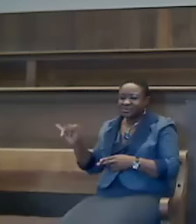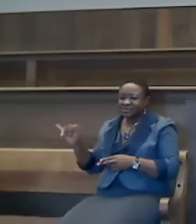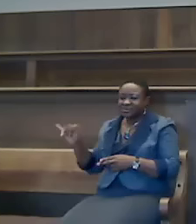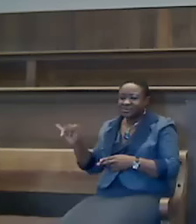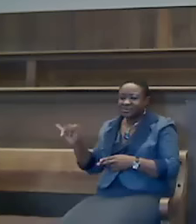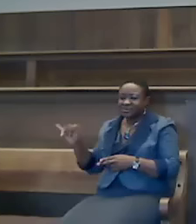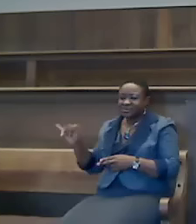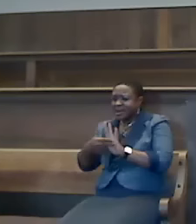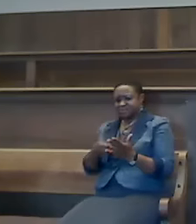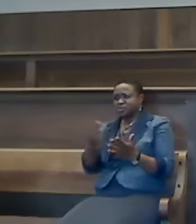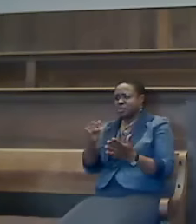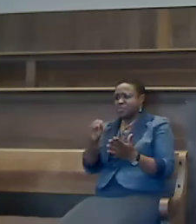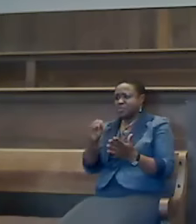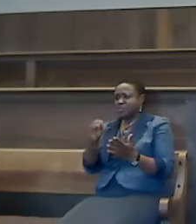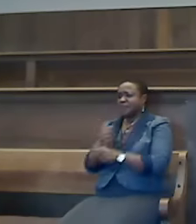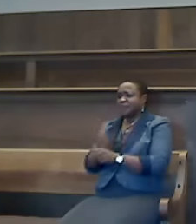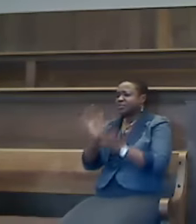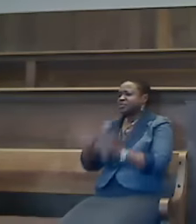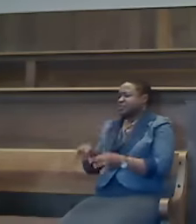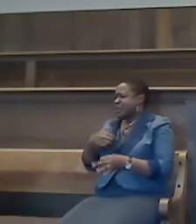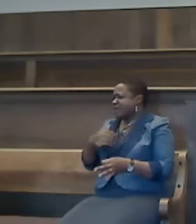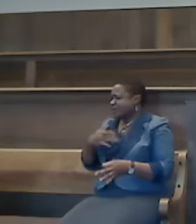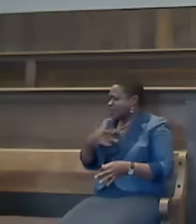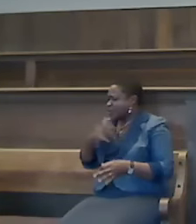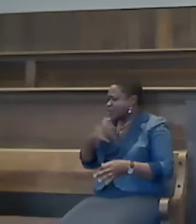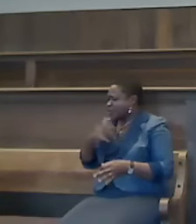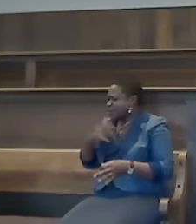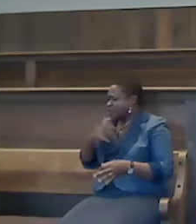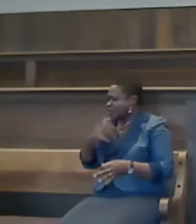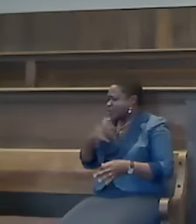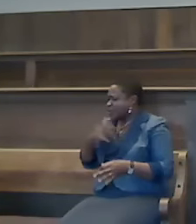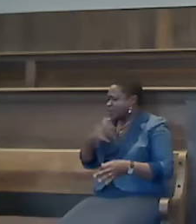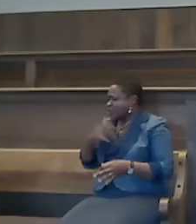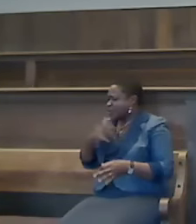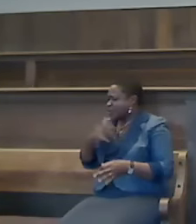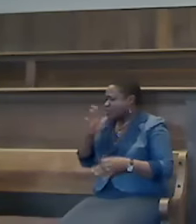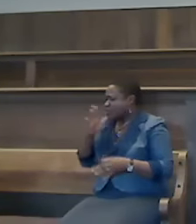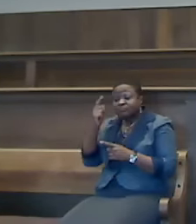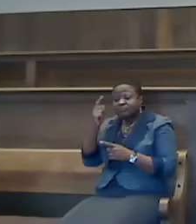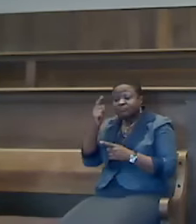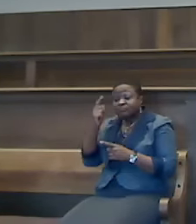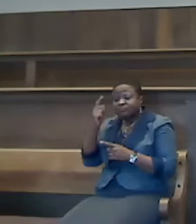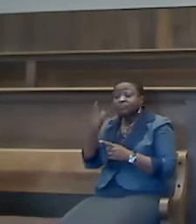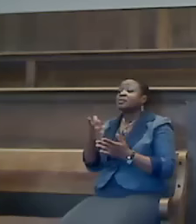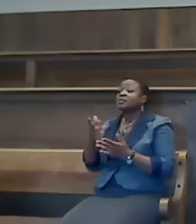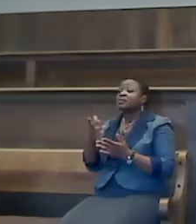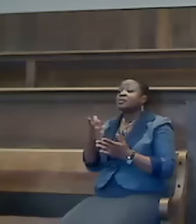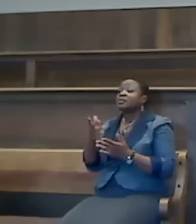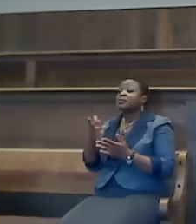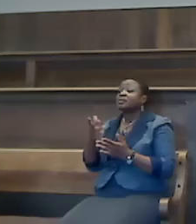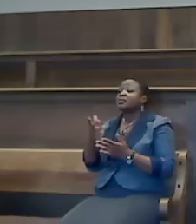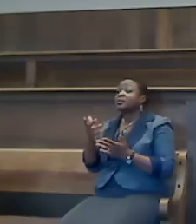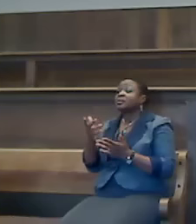and it's bound to come. I'm very skeptical, I'm very pessimistic about